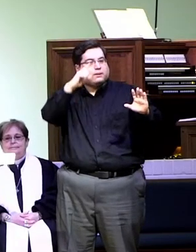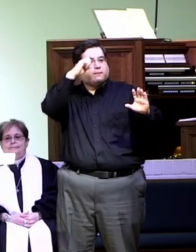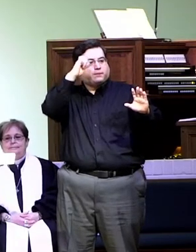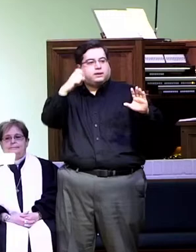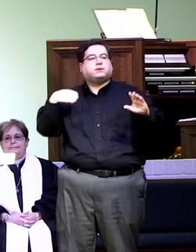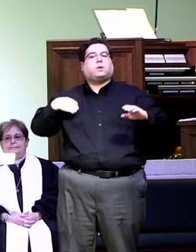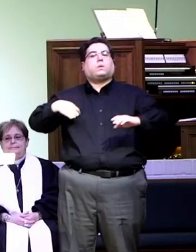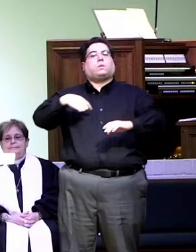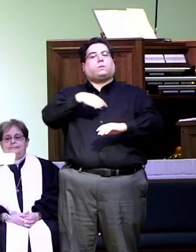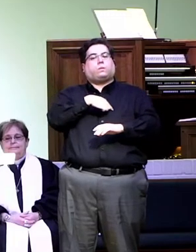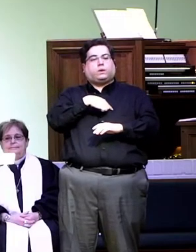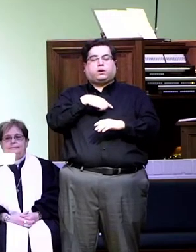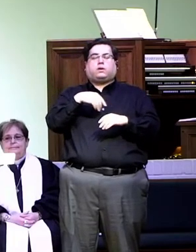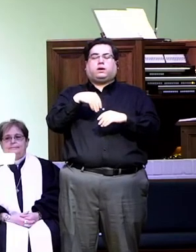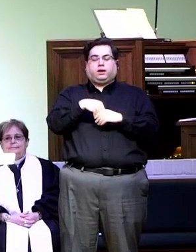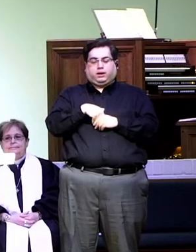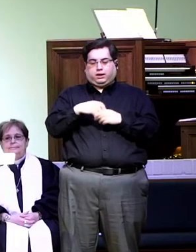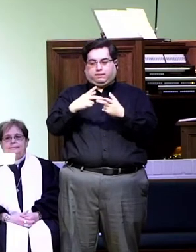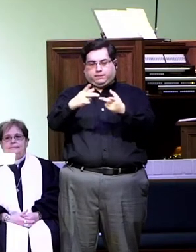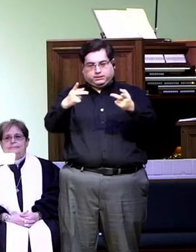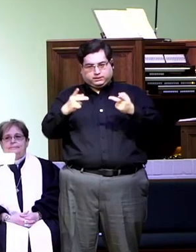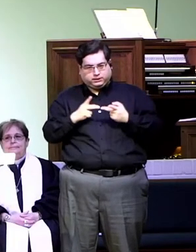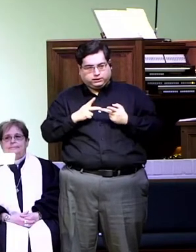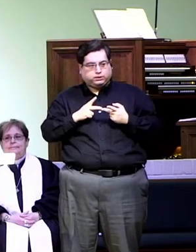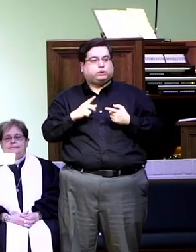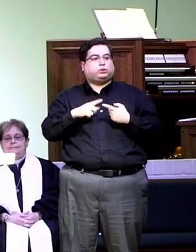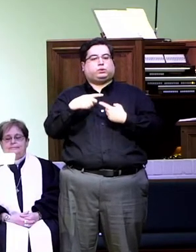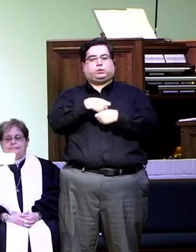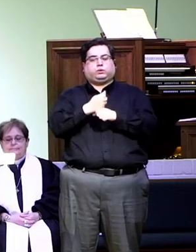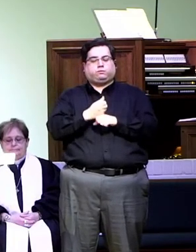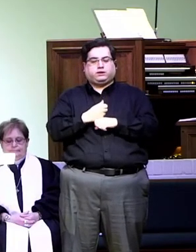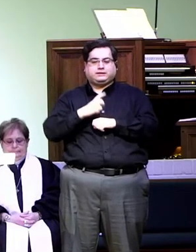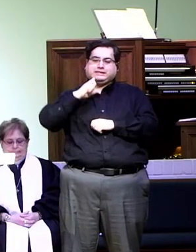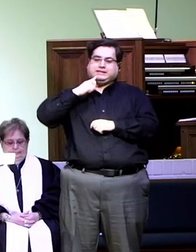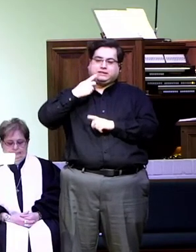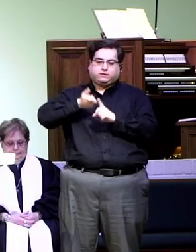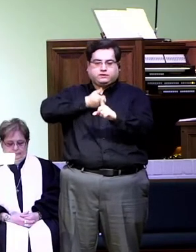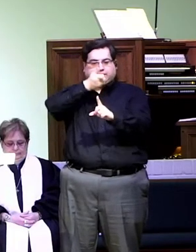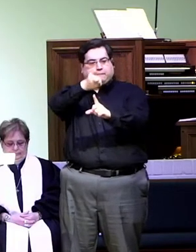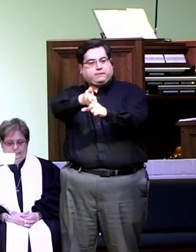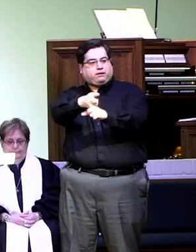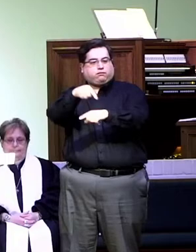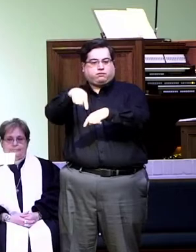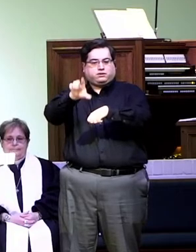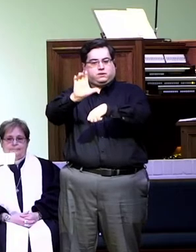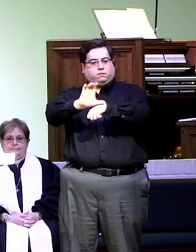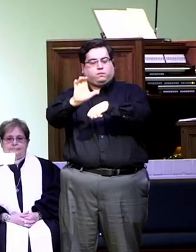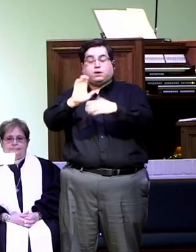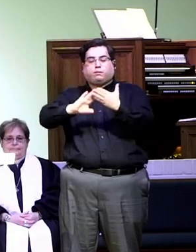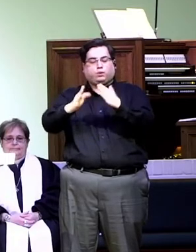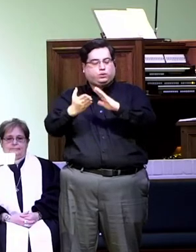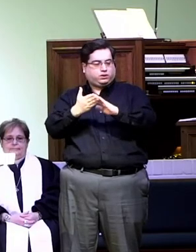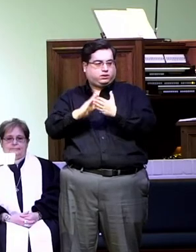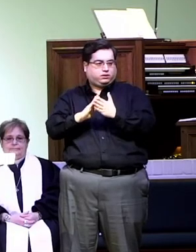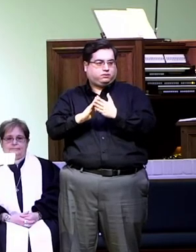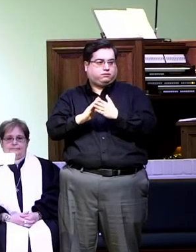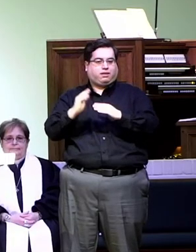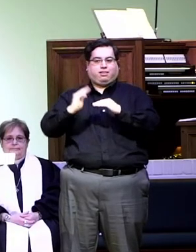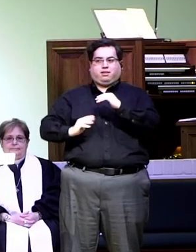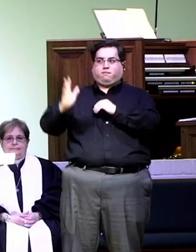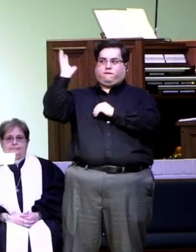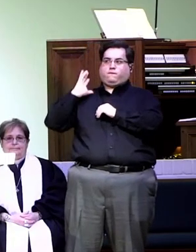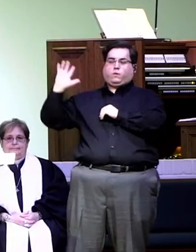we are in a position to make a greater impact on this community than we've ever done